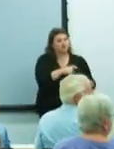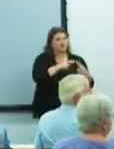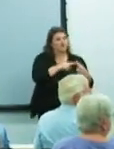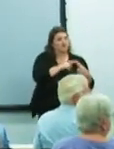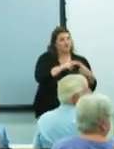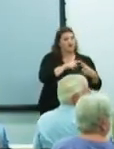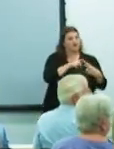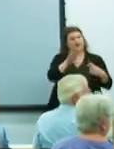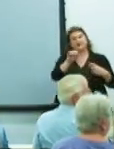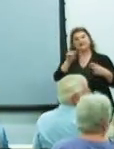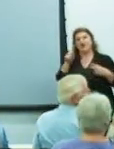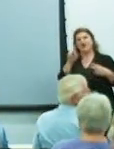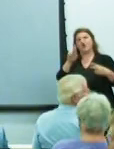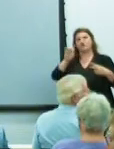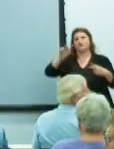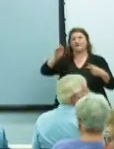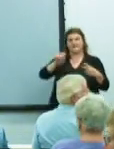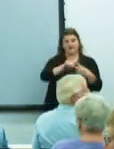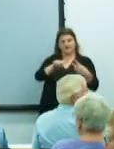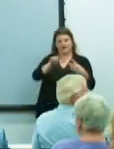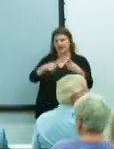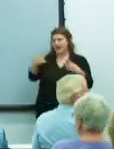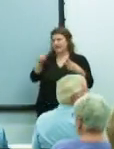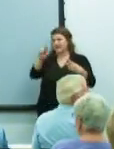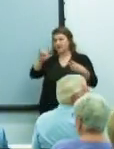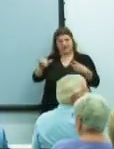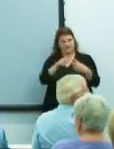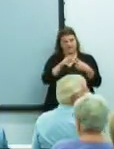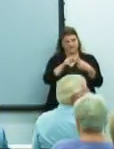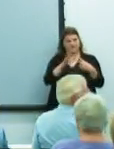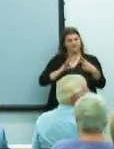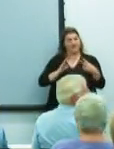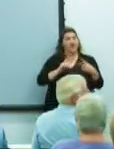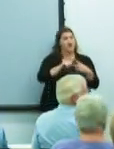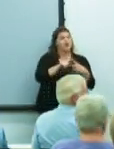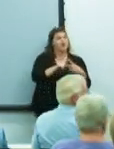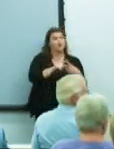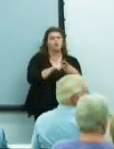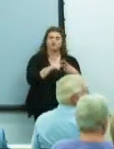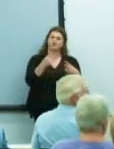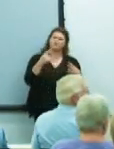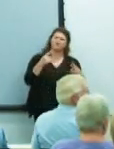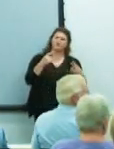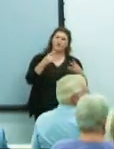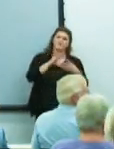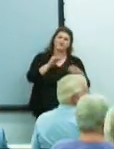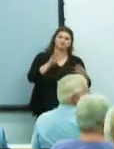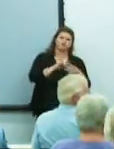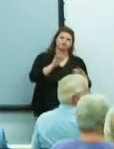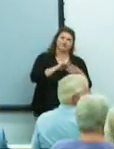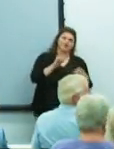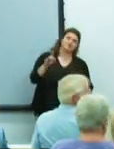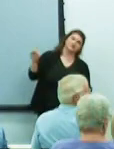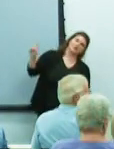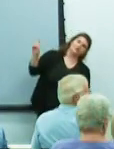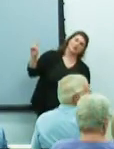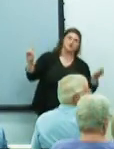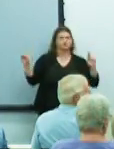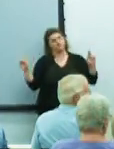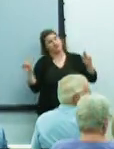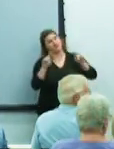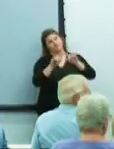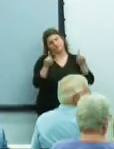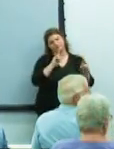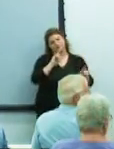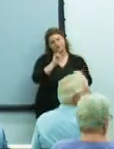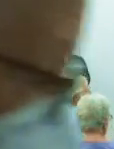for Captain Tercer or Gary. And we talked a lot about Democrats and Republicans, but the